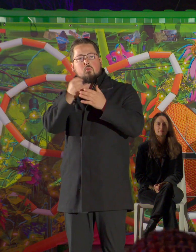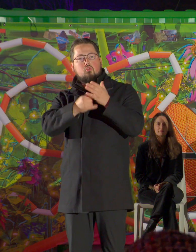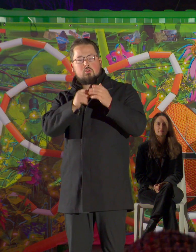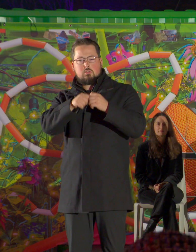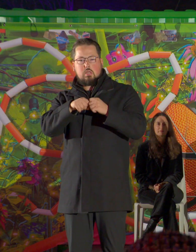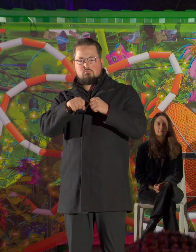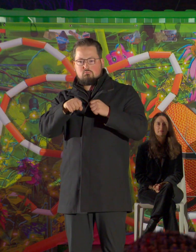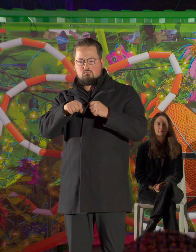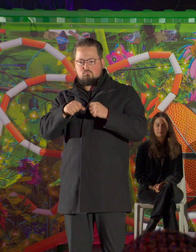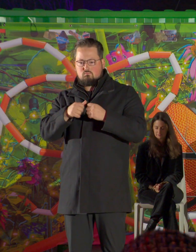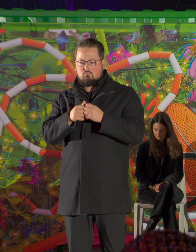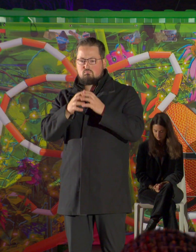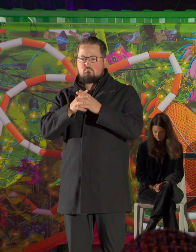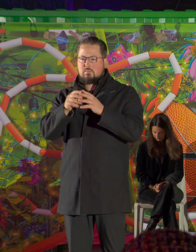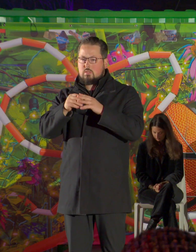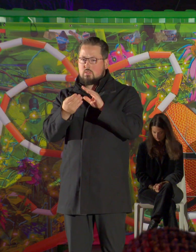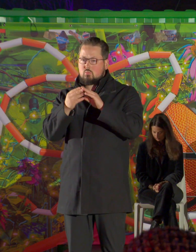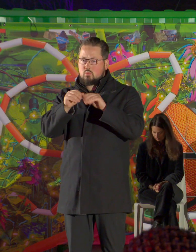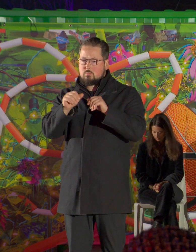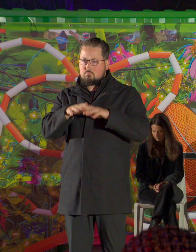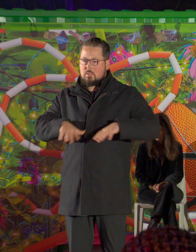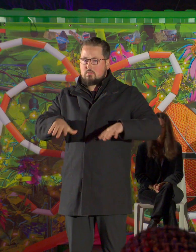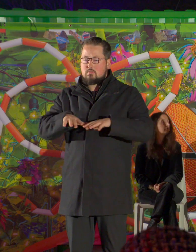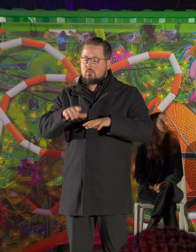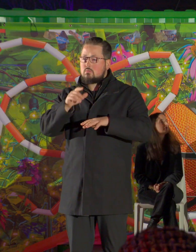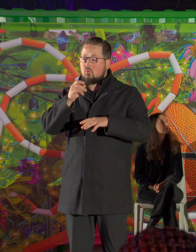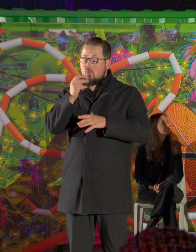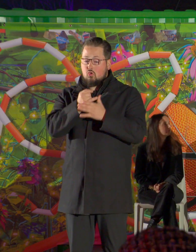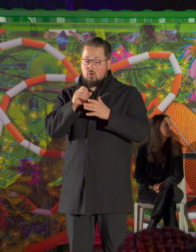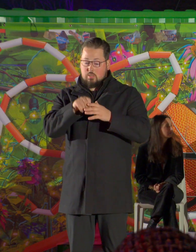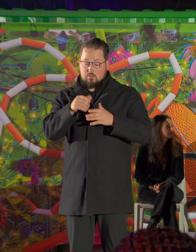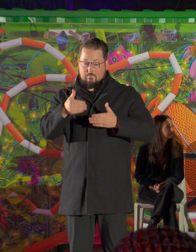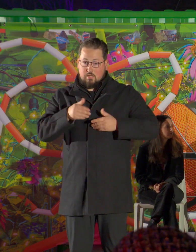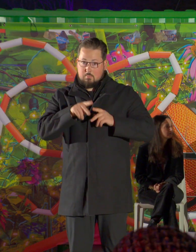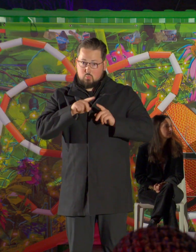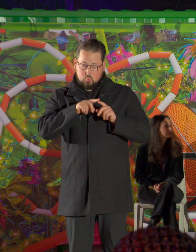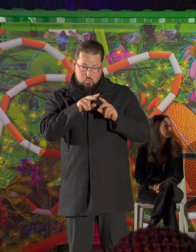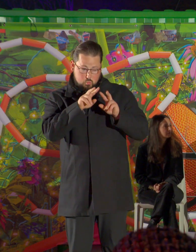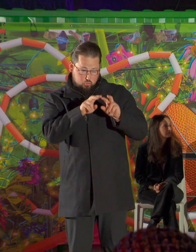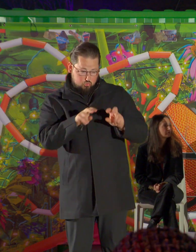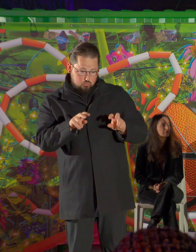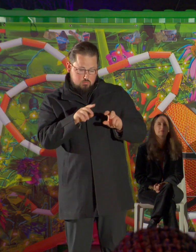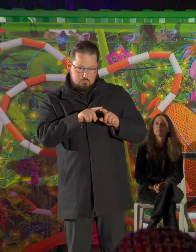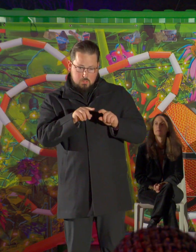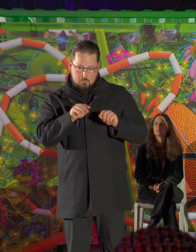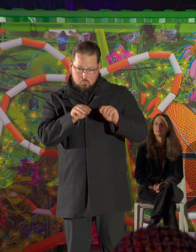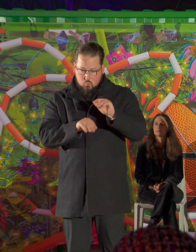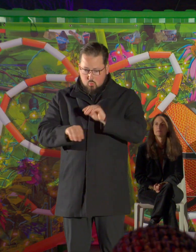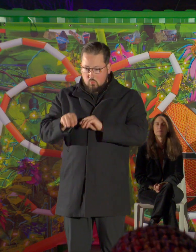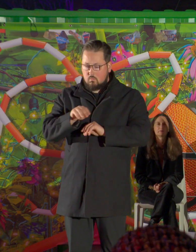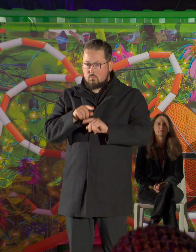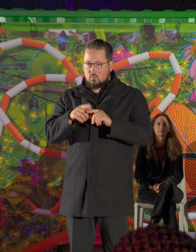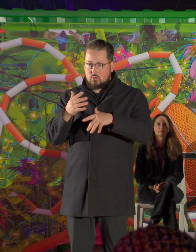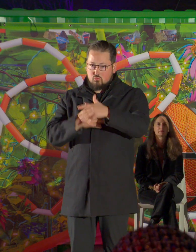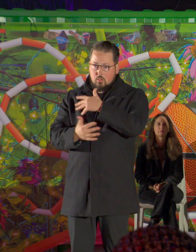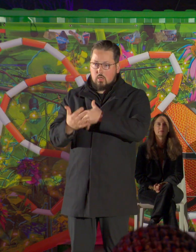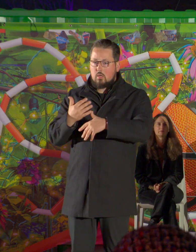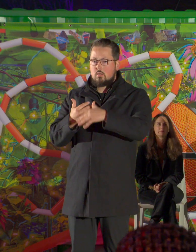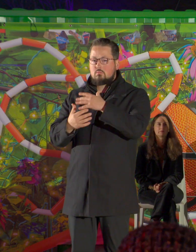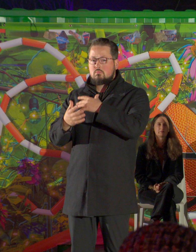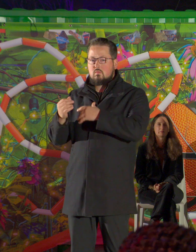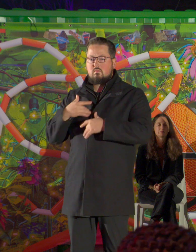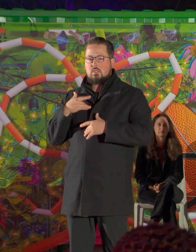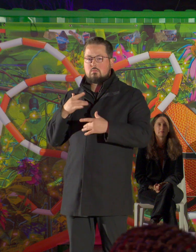spaces, how art can invite people not just to look, but to move, to interact, and to